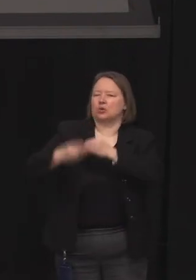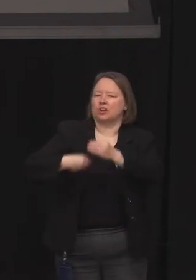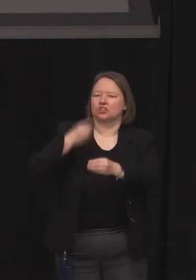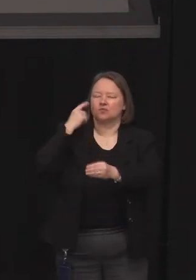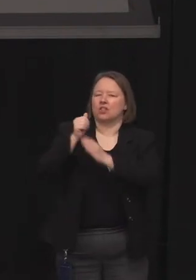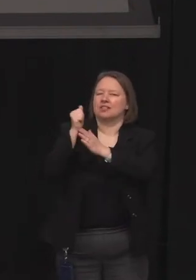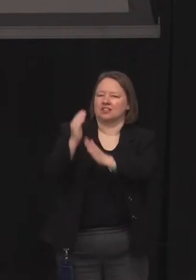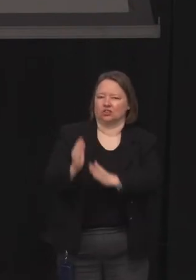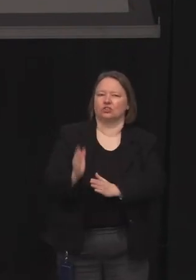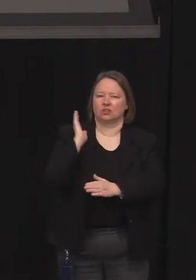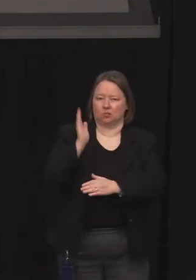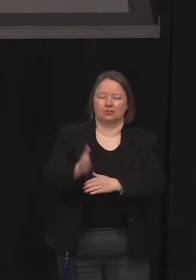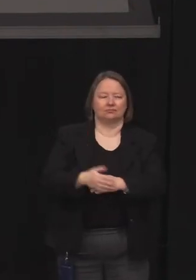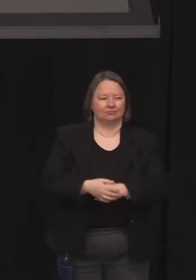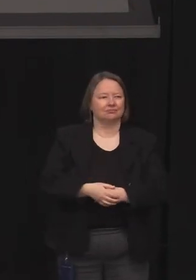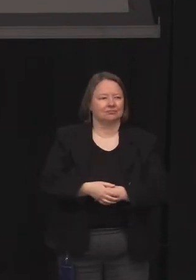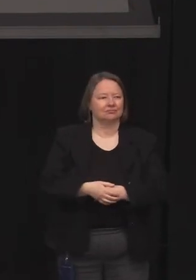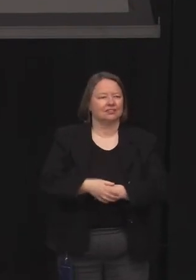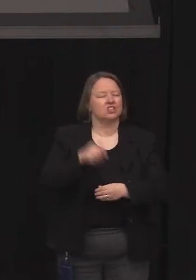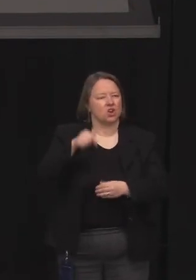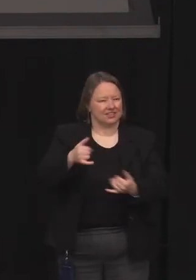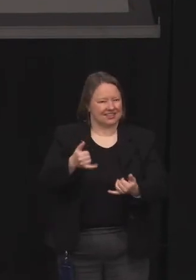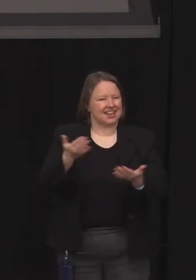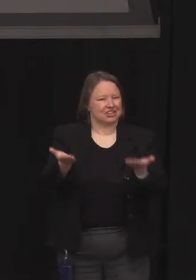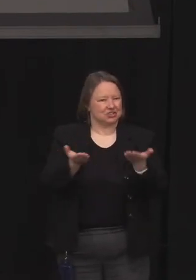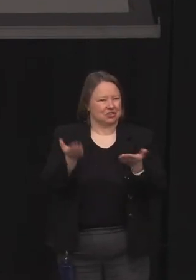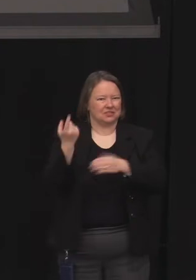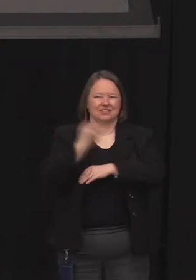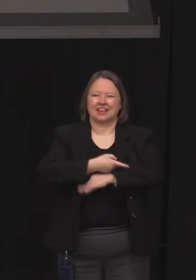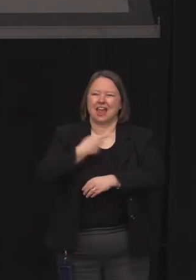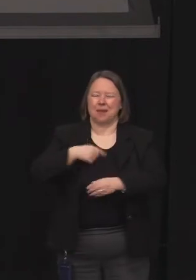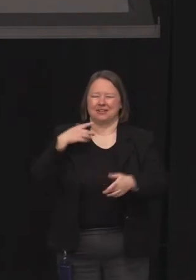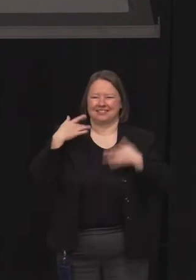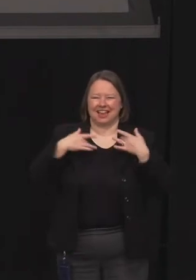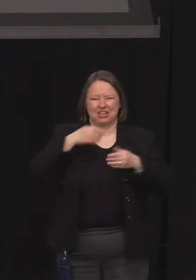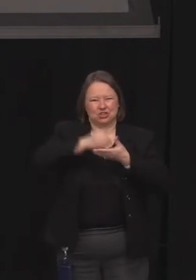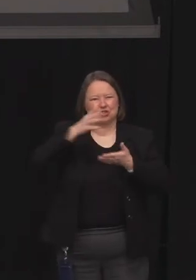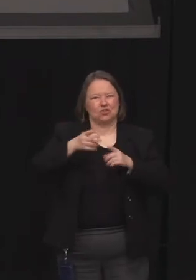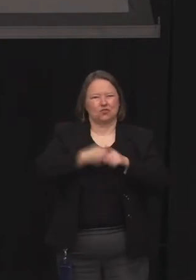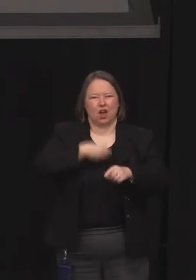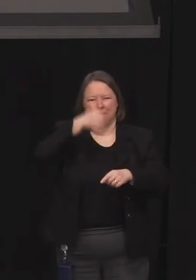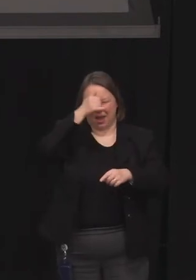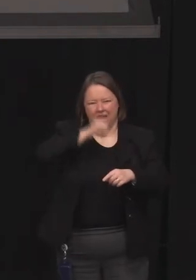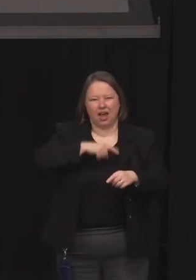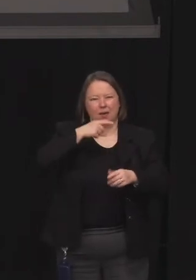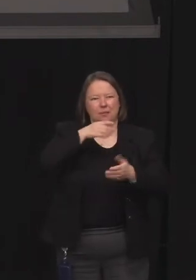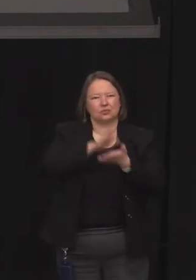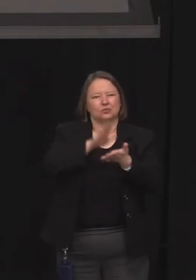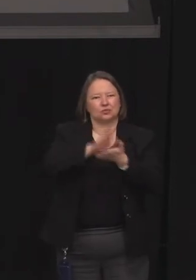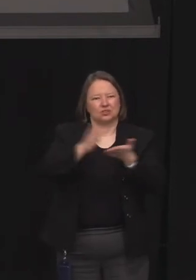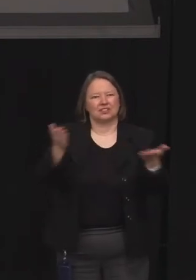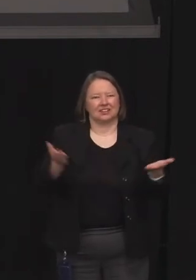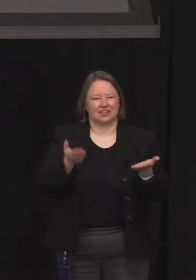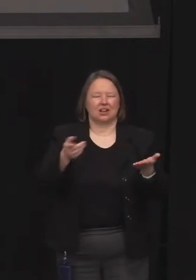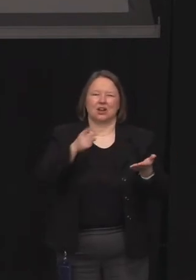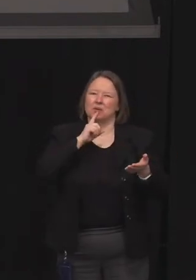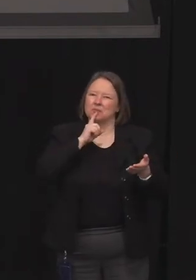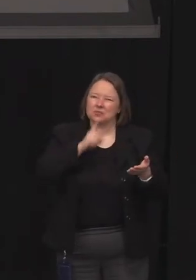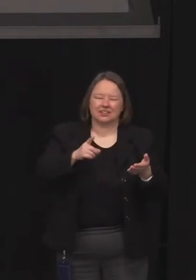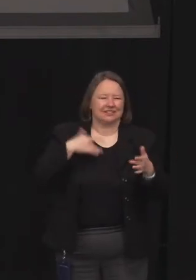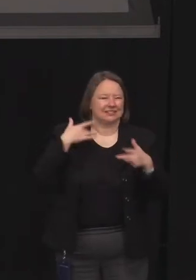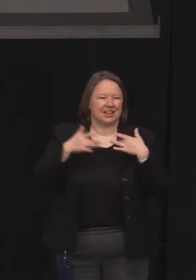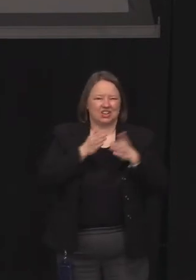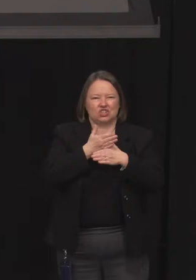leaders. So on this day of service, I'm excited that students from HPS are here to share their reflections of what Dr. King means to